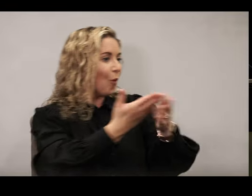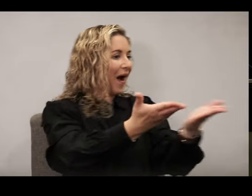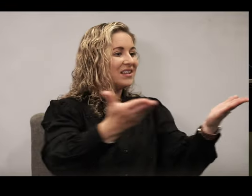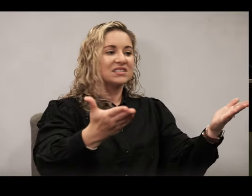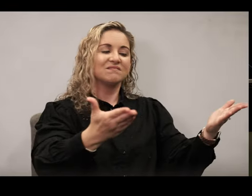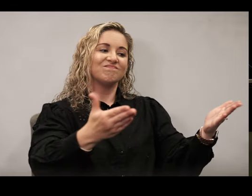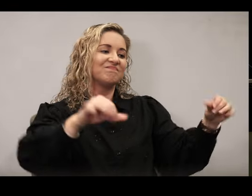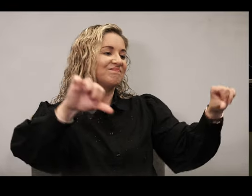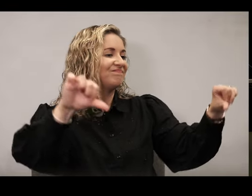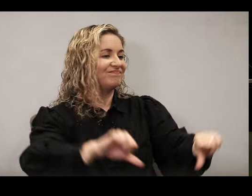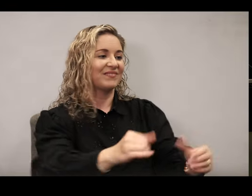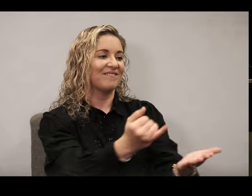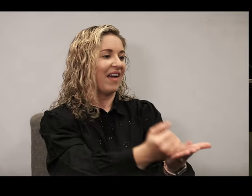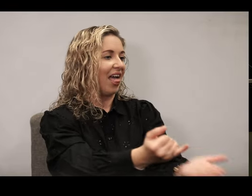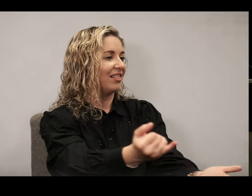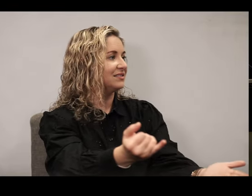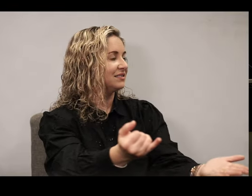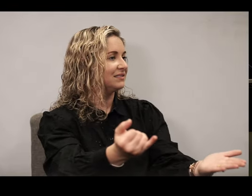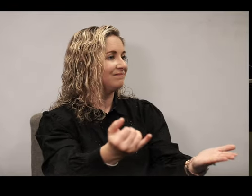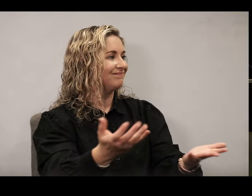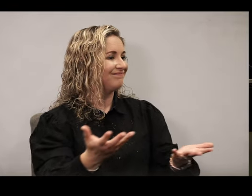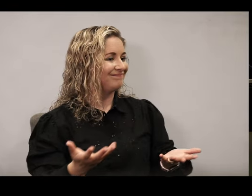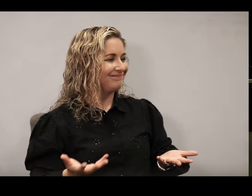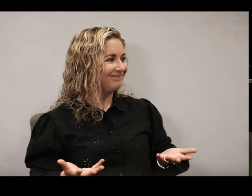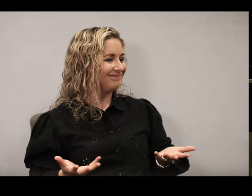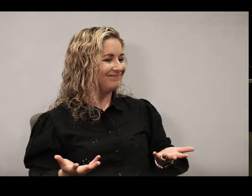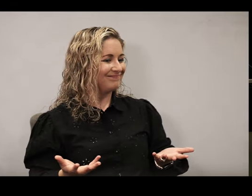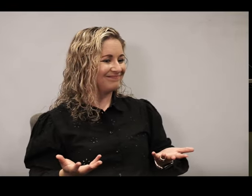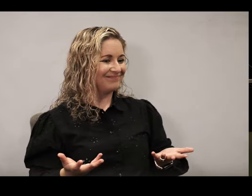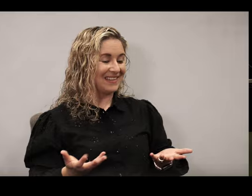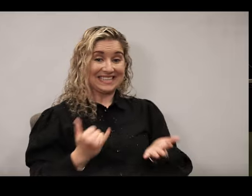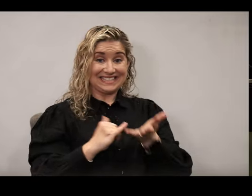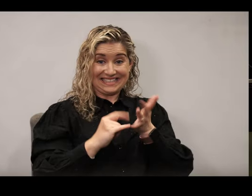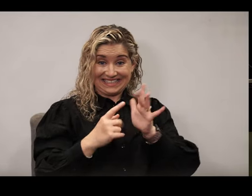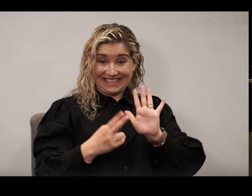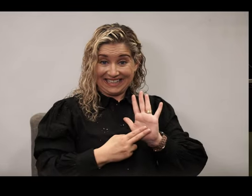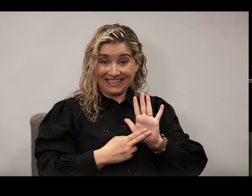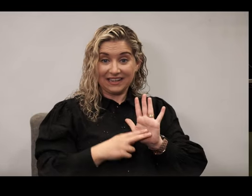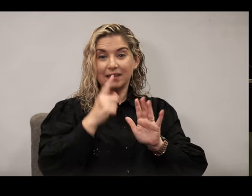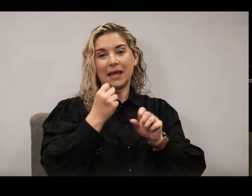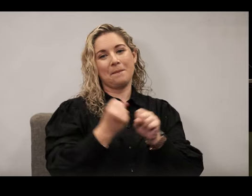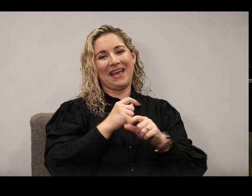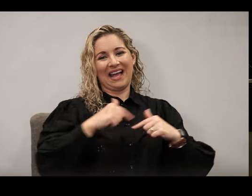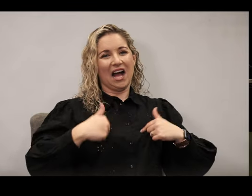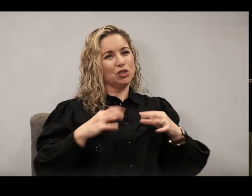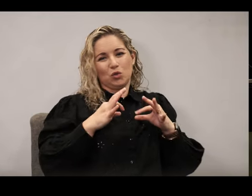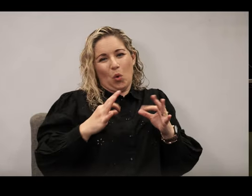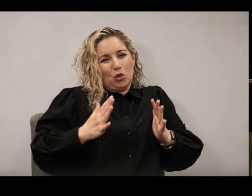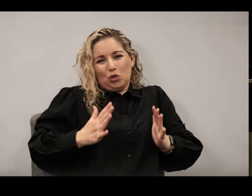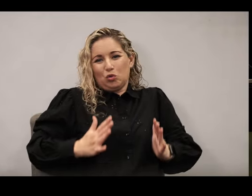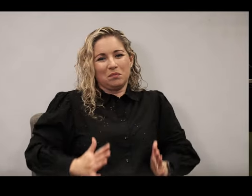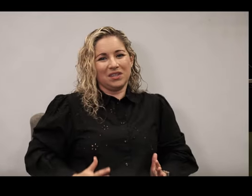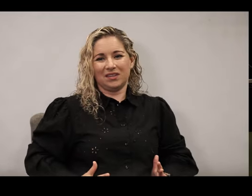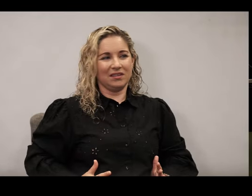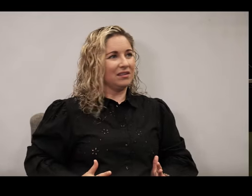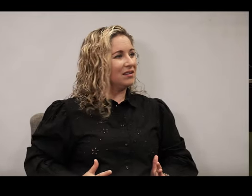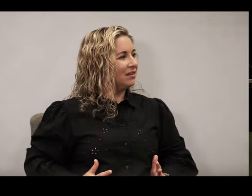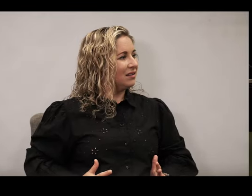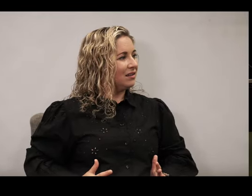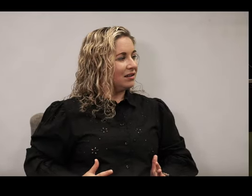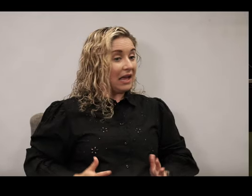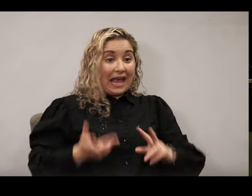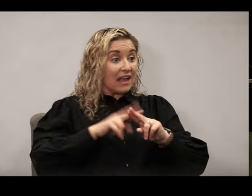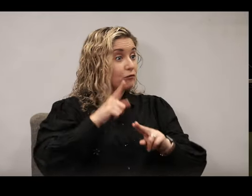One implication of this is sin dehumanizes us. To live the most truly human life is to live the